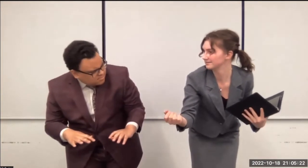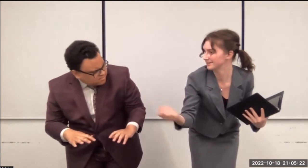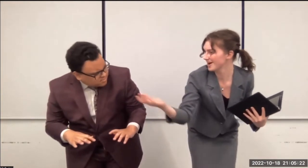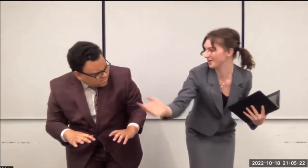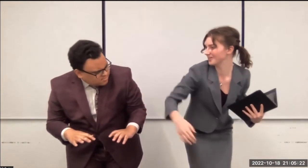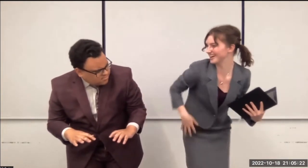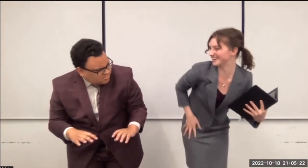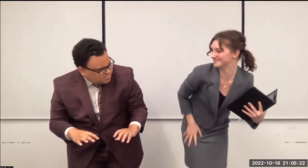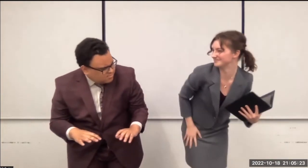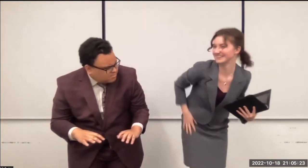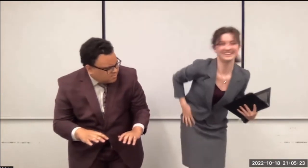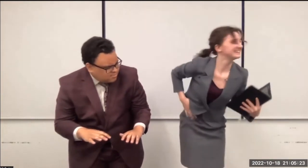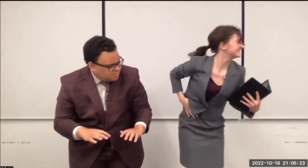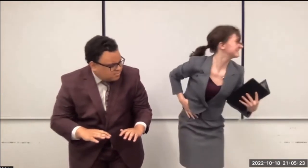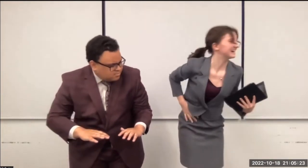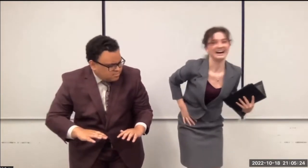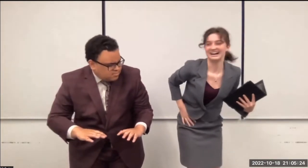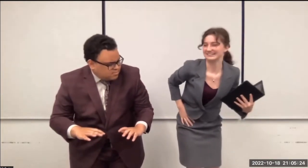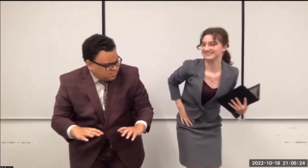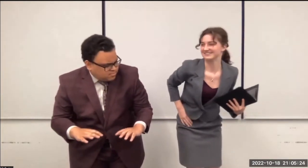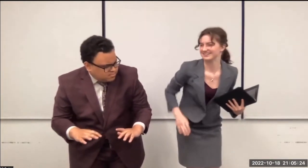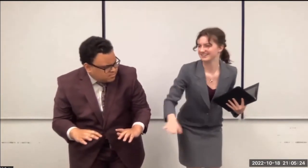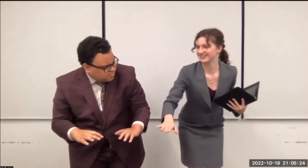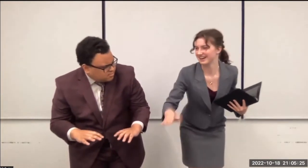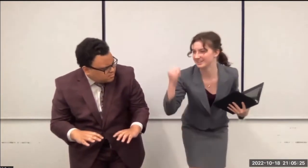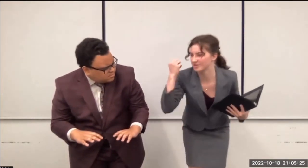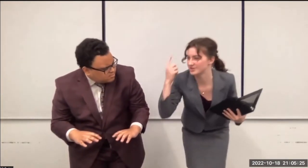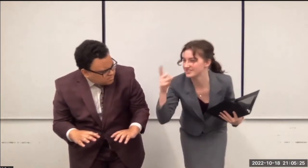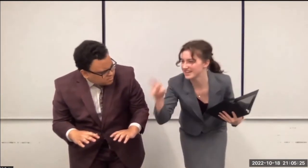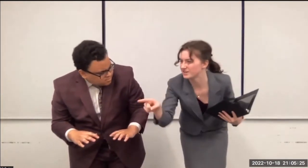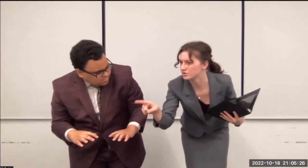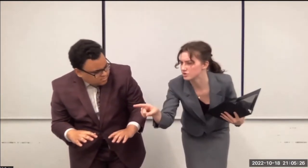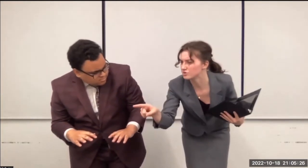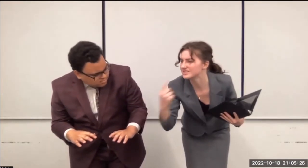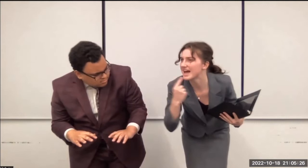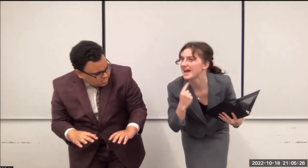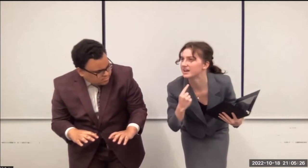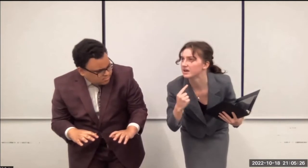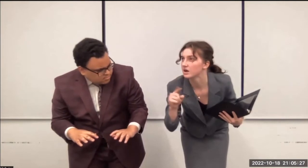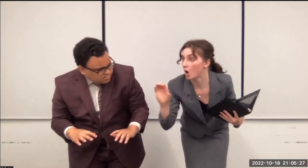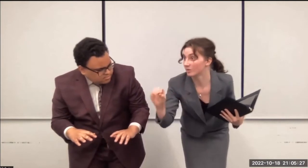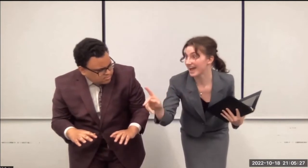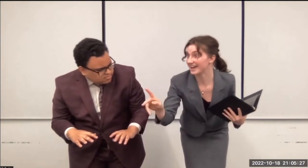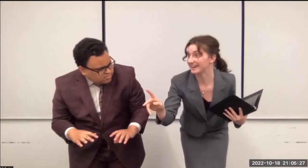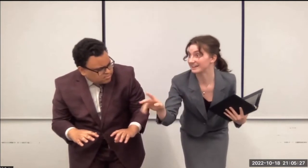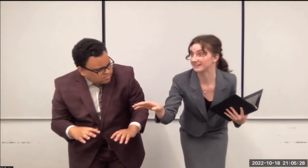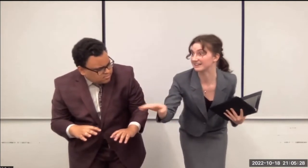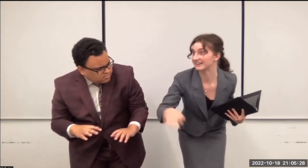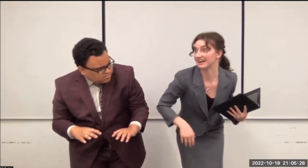No, I don't understand. You said, okay, I